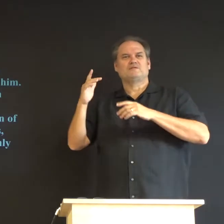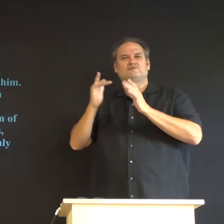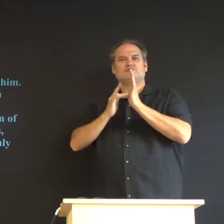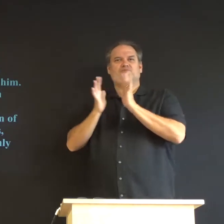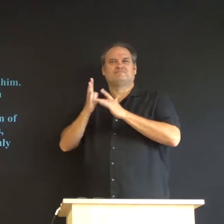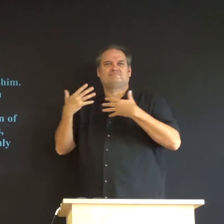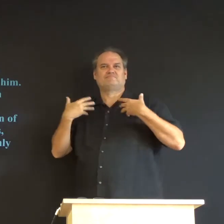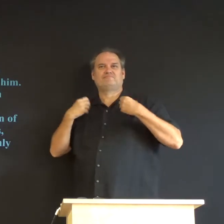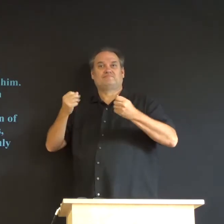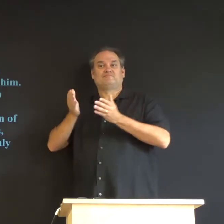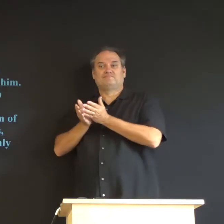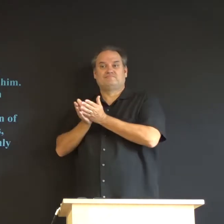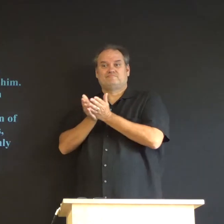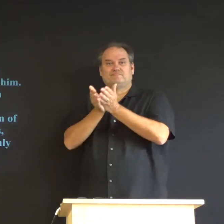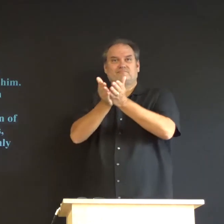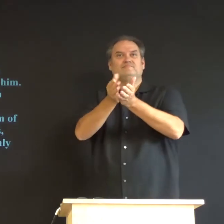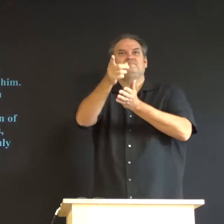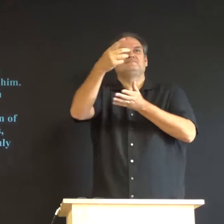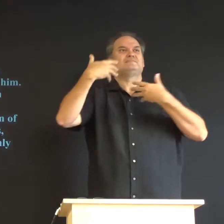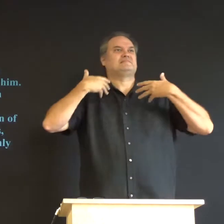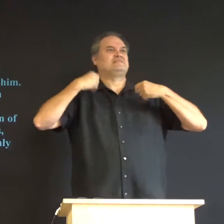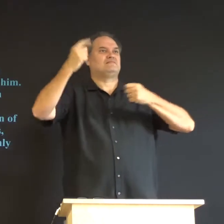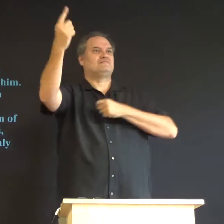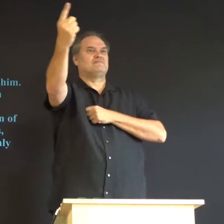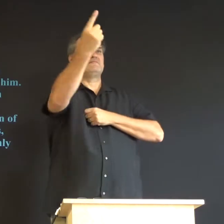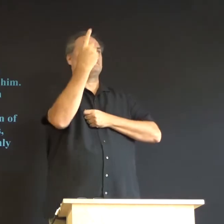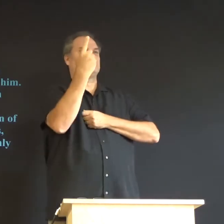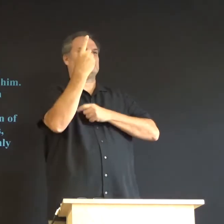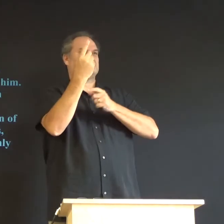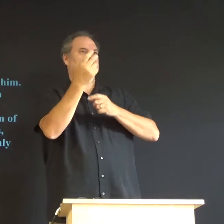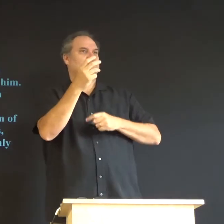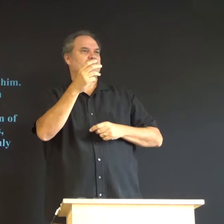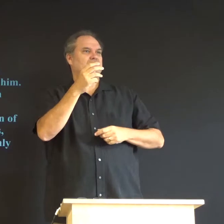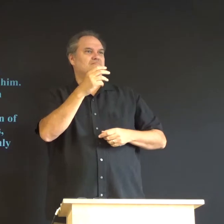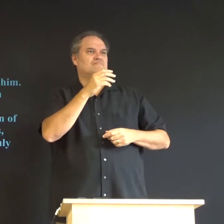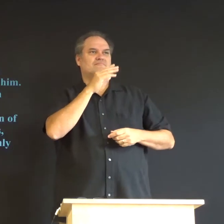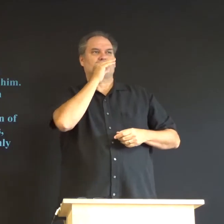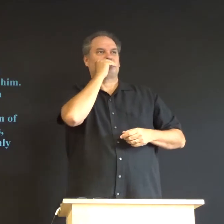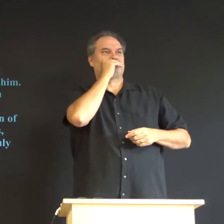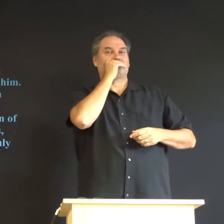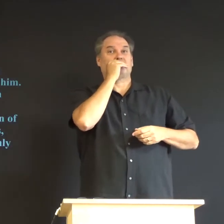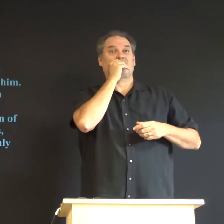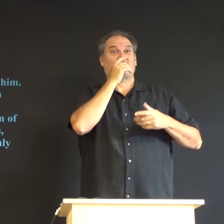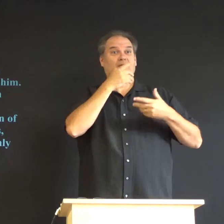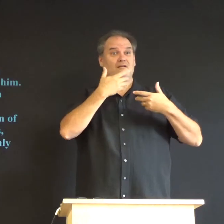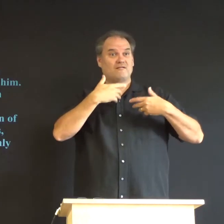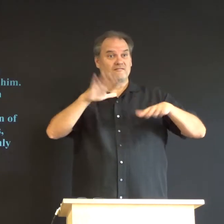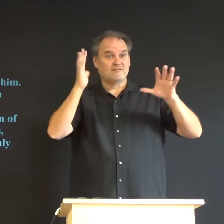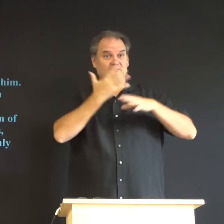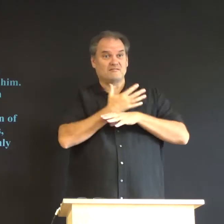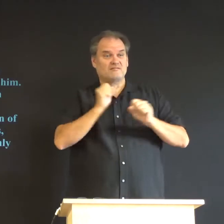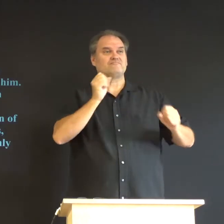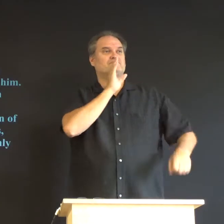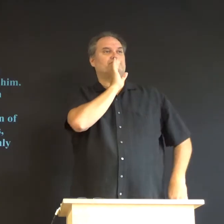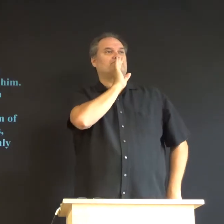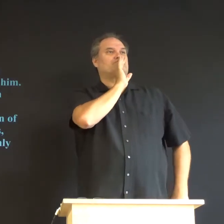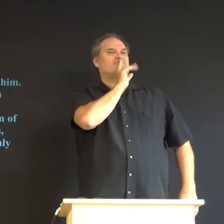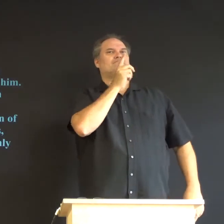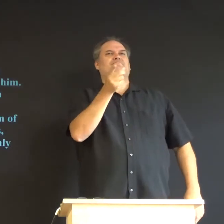A few months ago, we talked about Jesus healing someone who was on the boat, and someone who knew